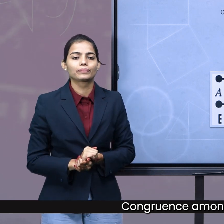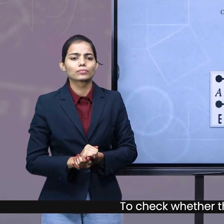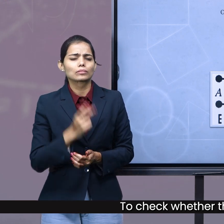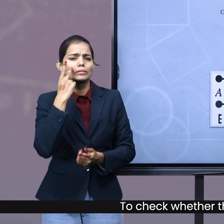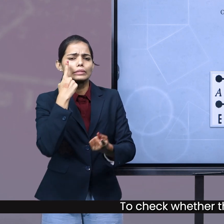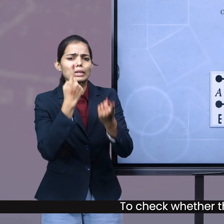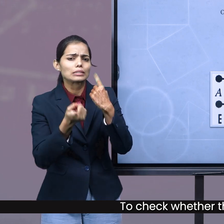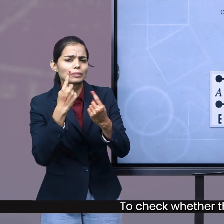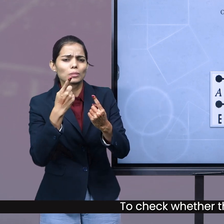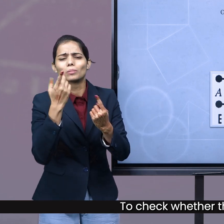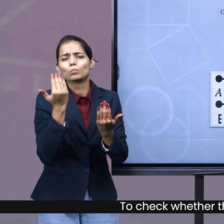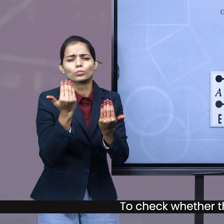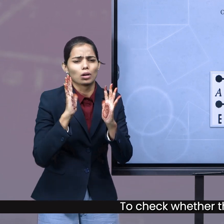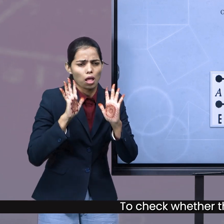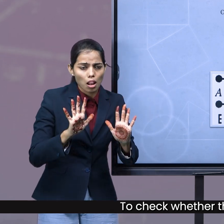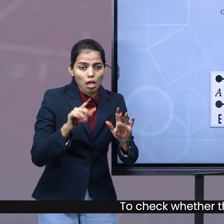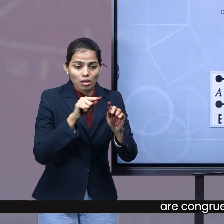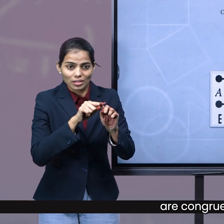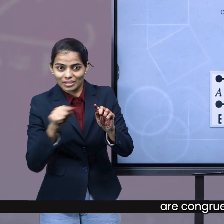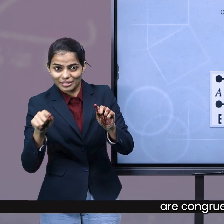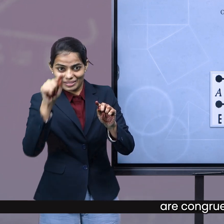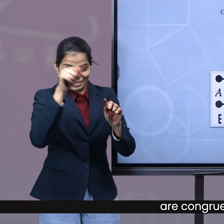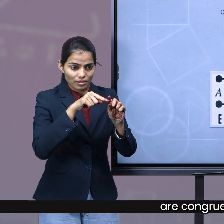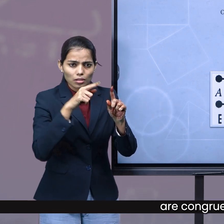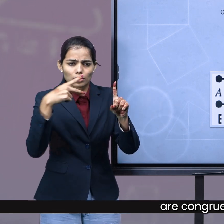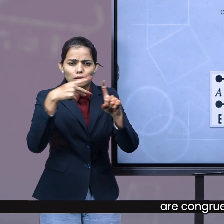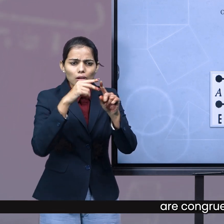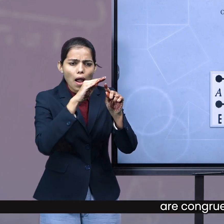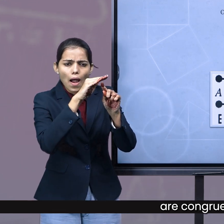To check whether the line segments are congruent or not,